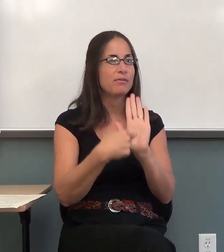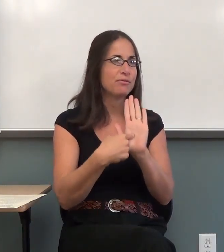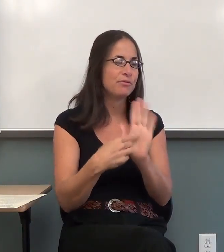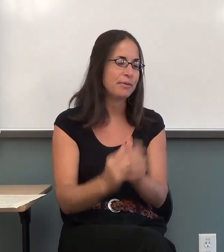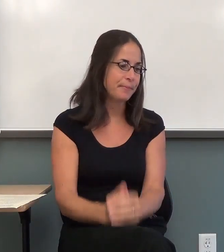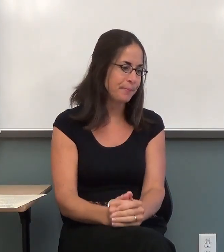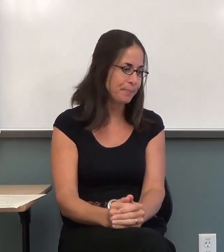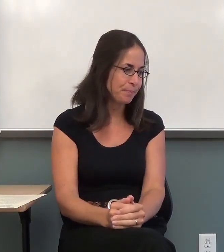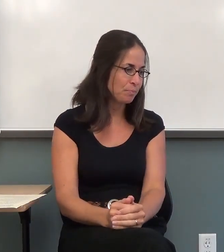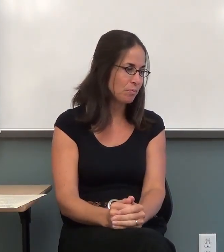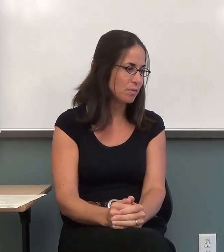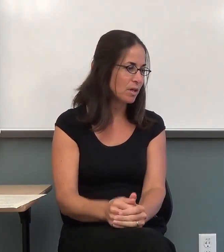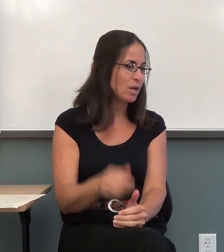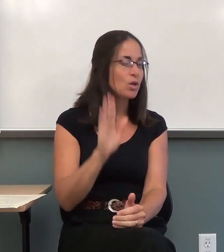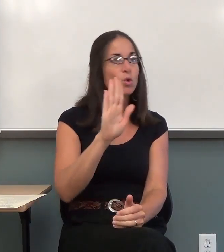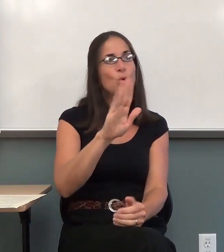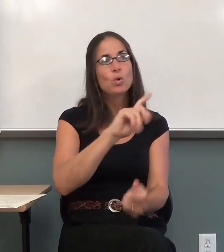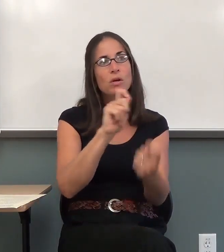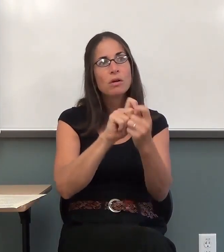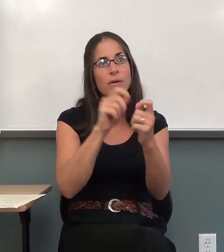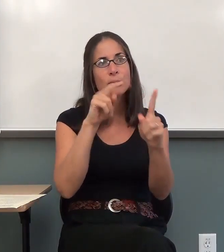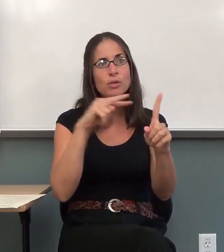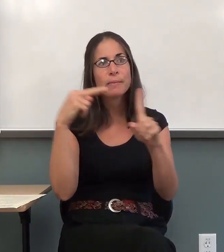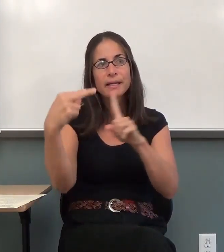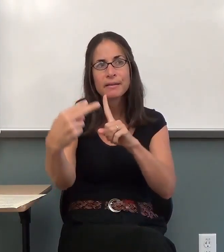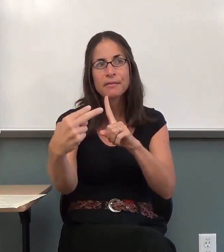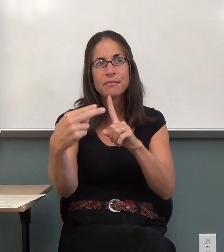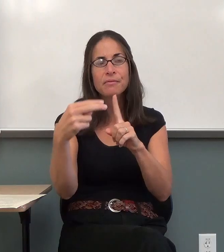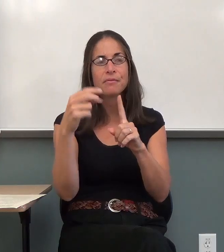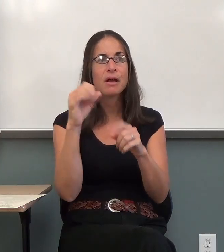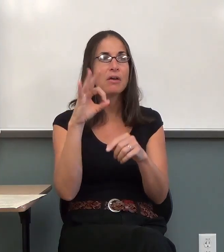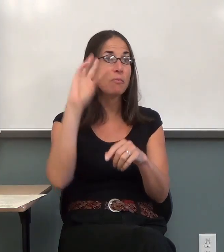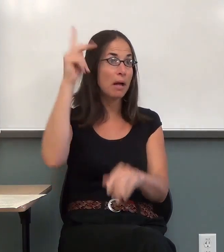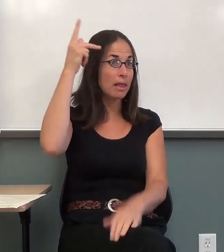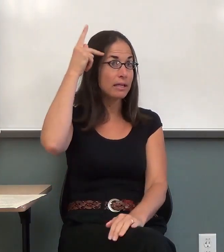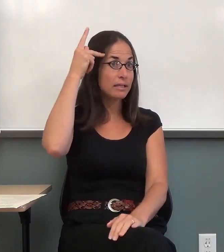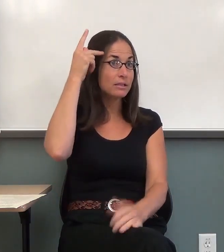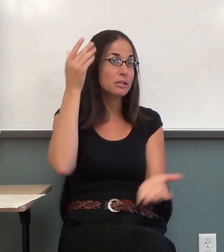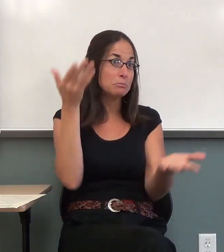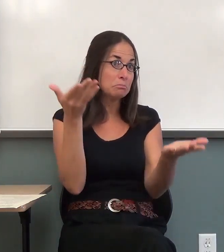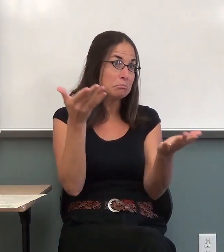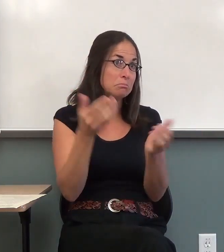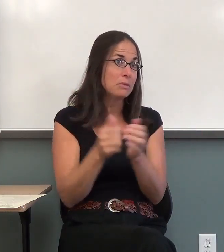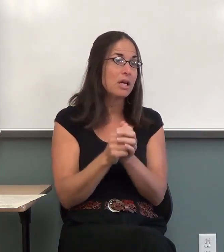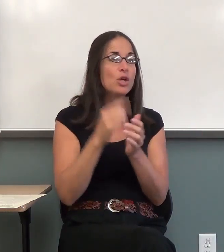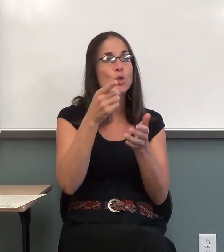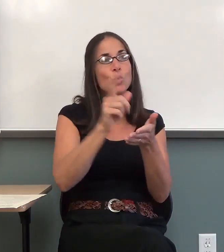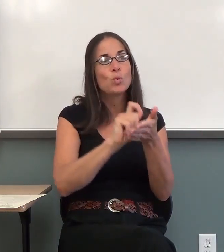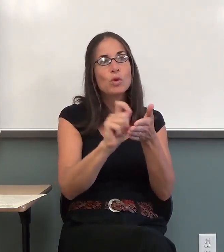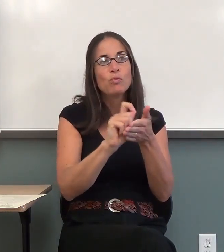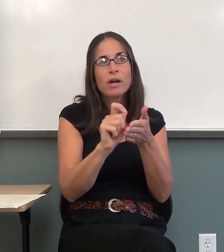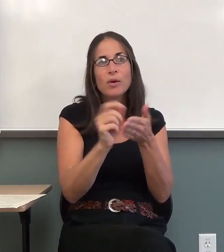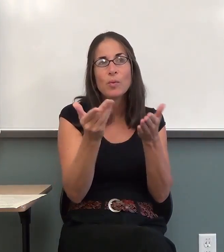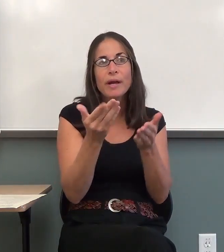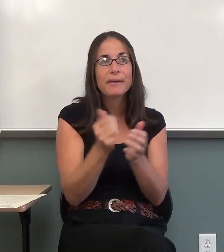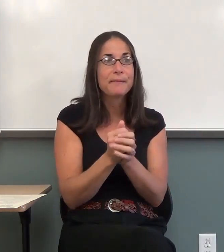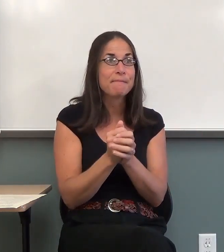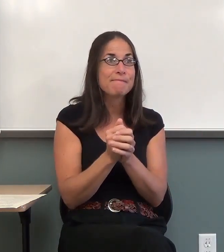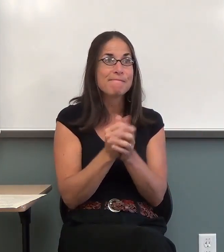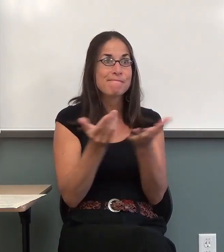your particular point of view on, say, politics, you would be doing what with someone? What